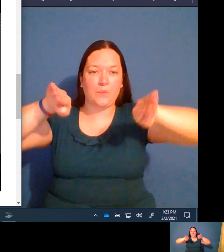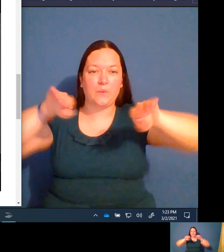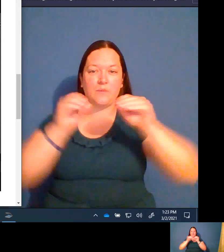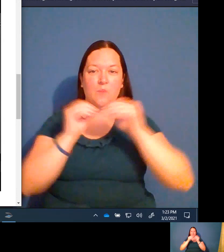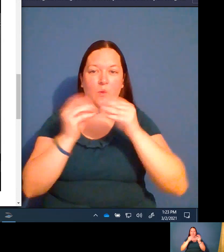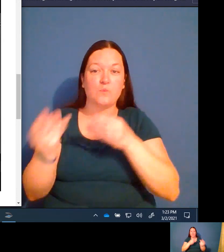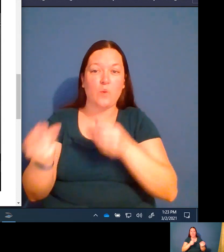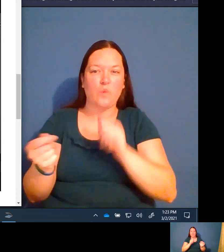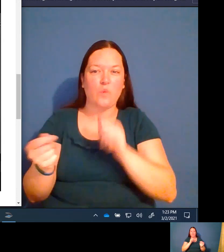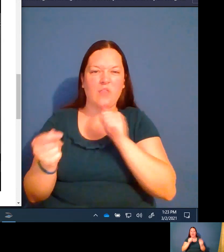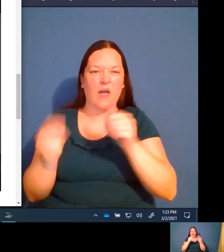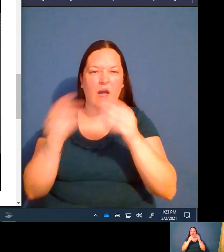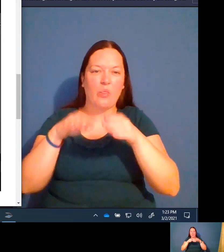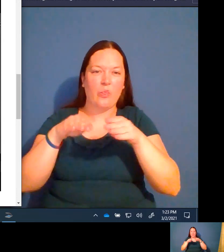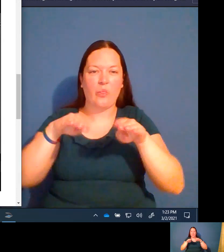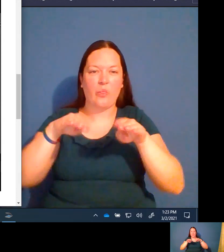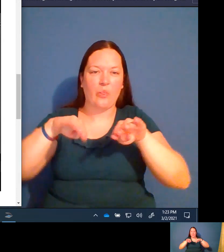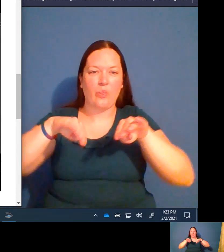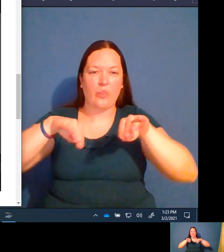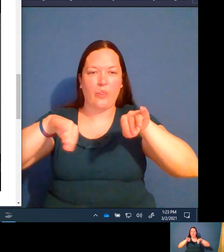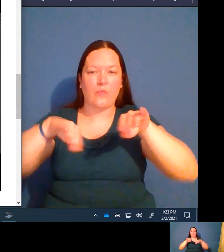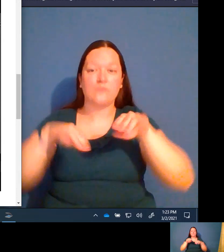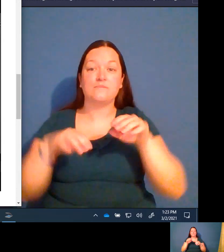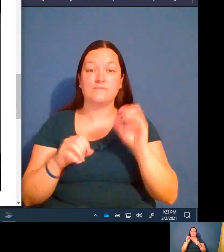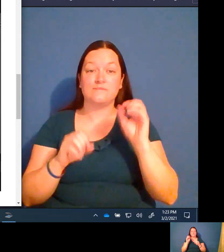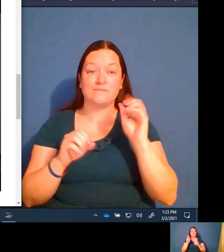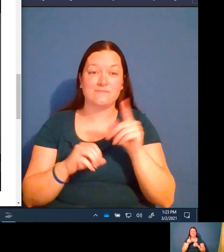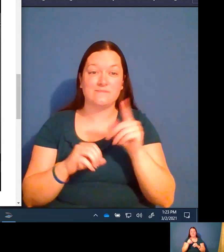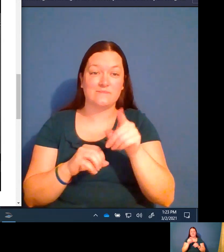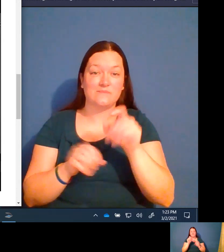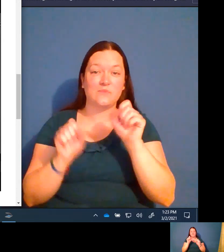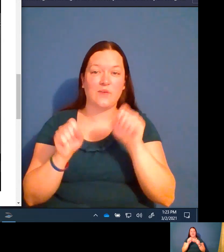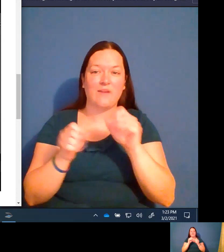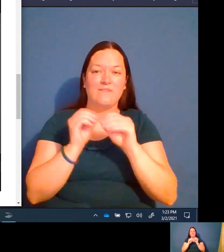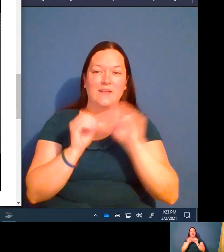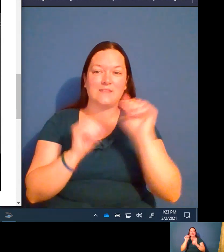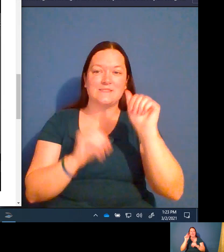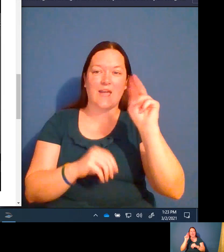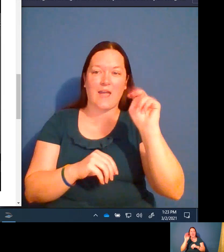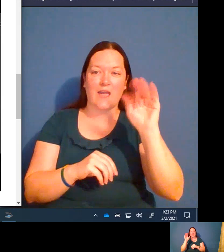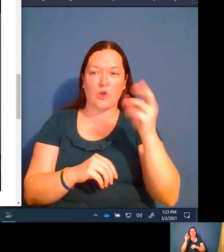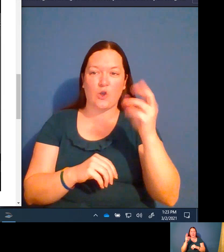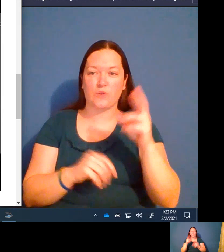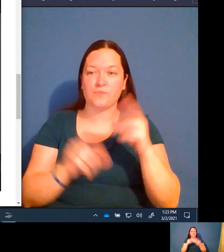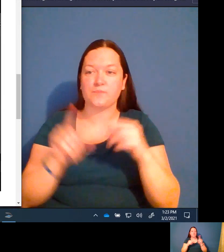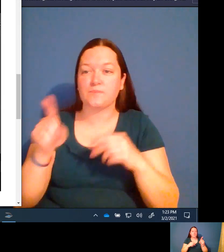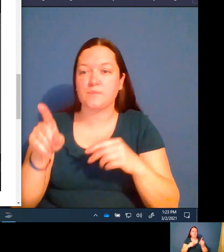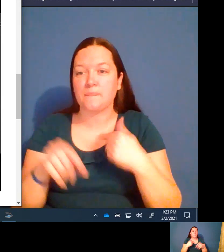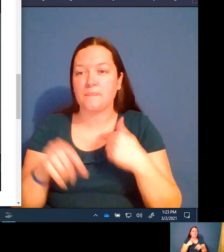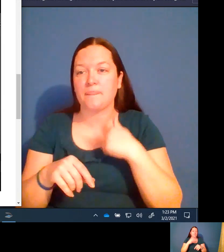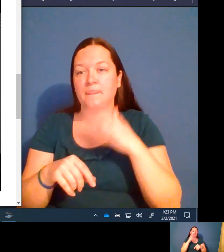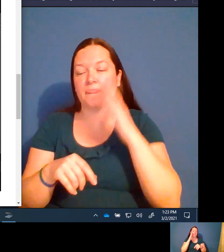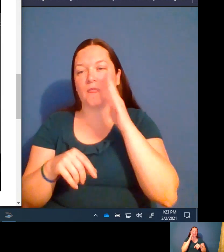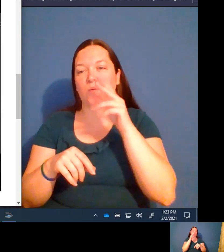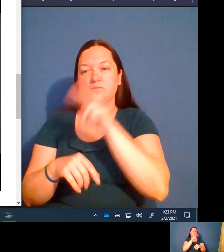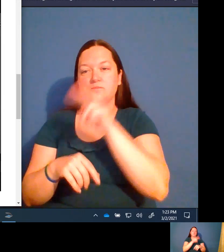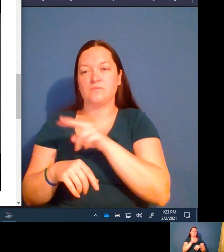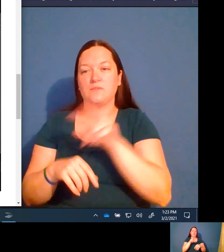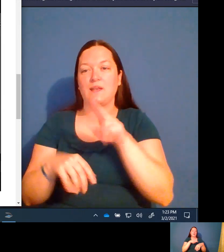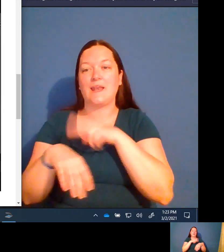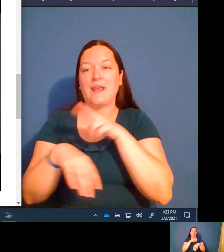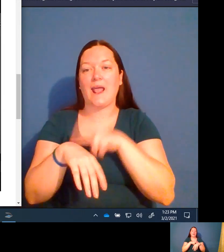is the shortcut back to my blob. And for this one, I'm going to come here, I'm going to hit the drop down, and I'm going to go to